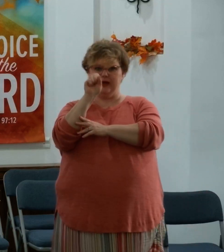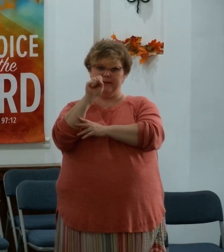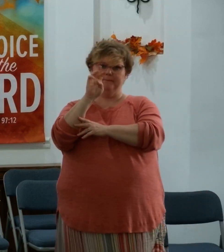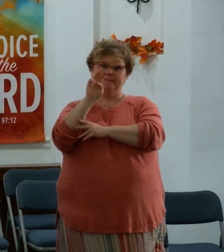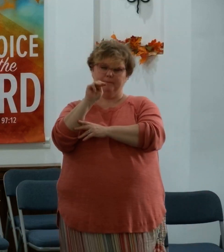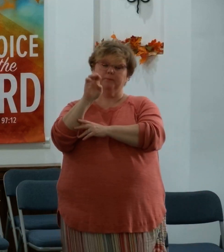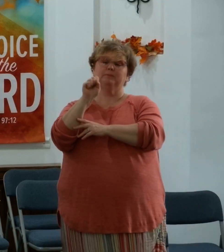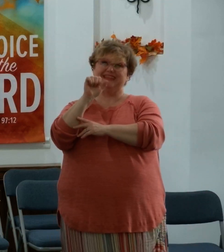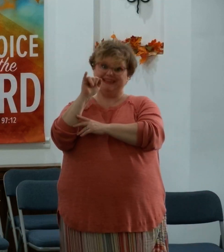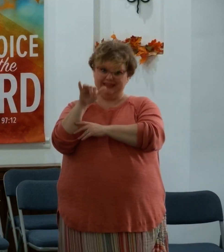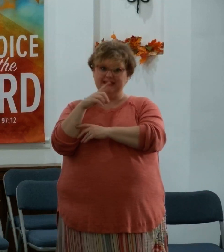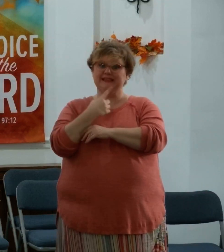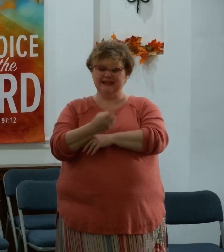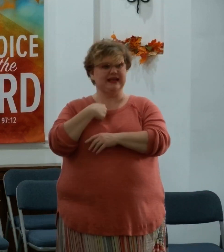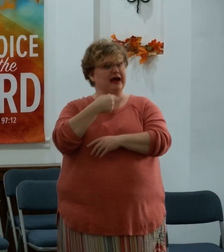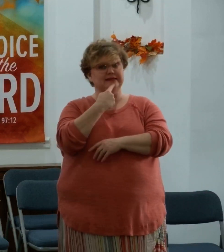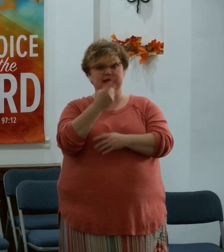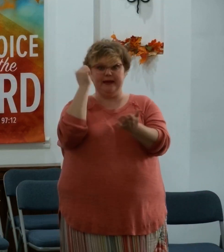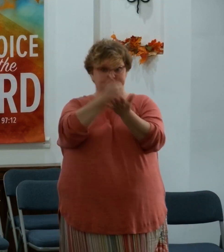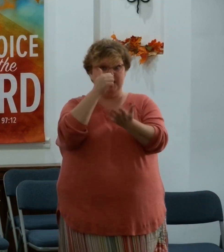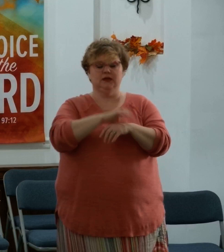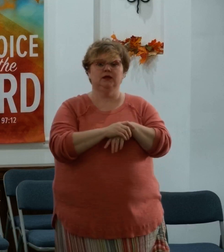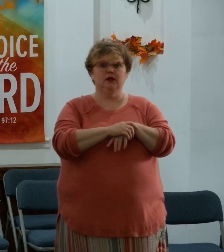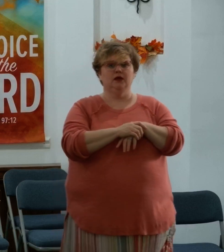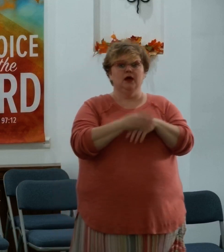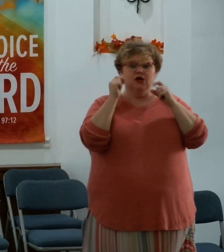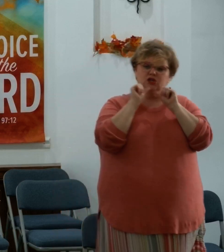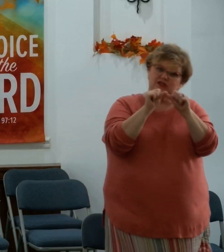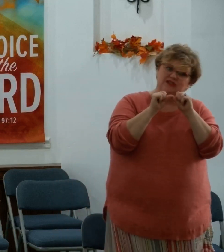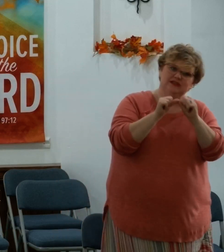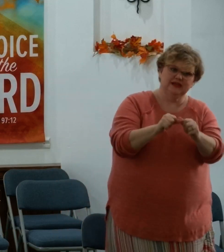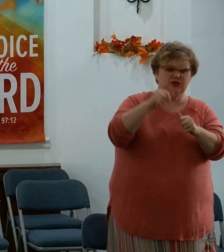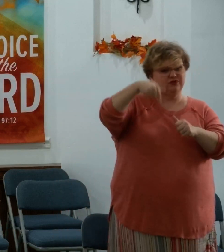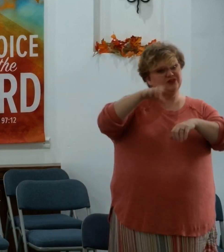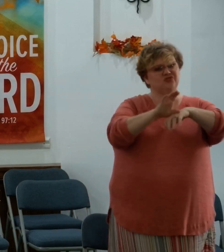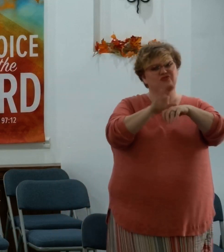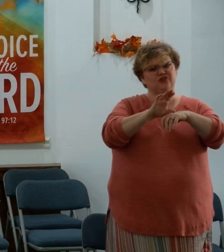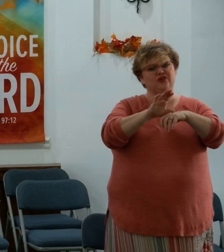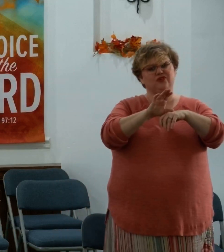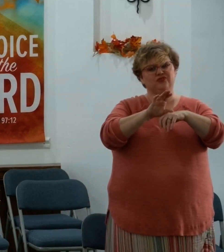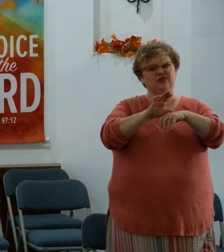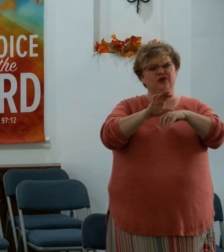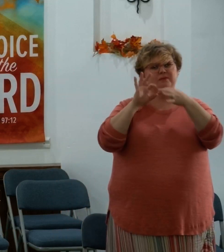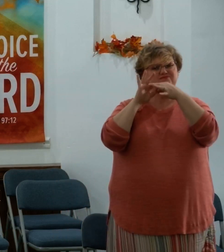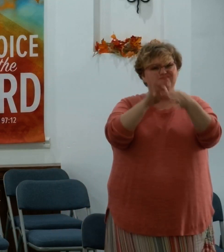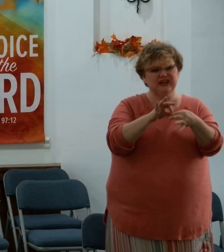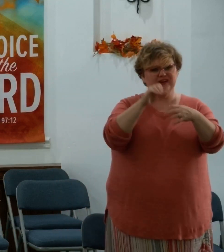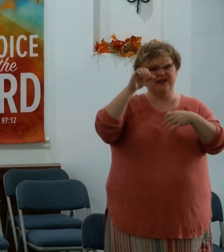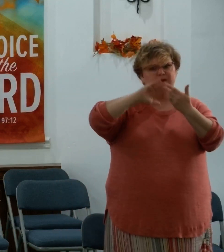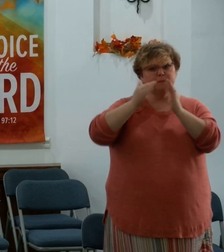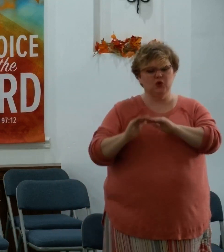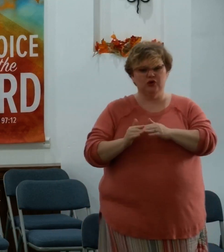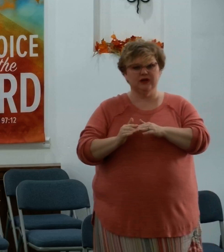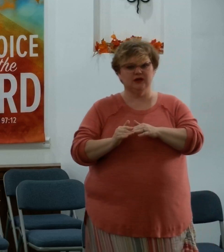Continue this tradition of Union Baptist Church being relevant to this community. Continue, I say, this tradition